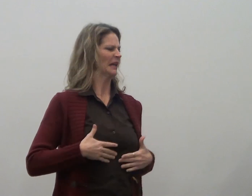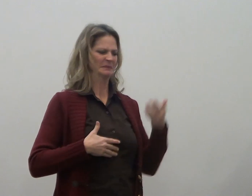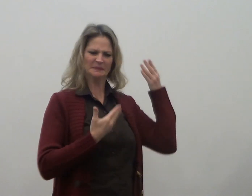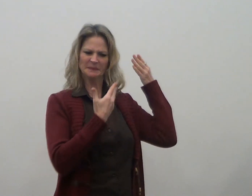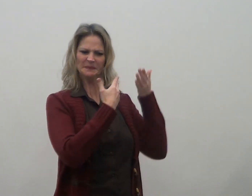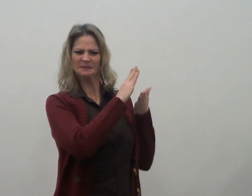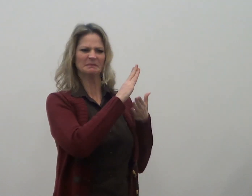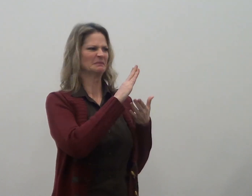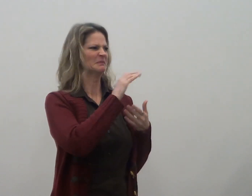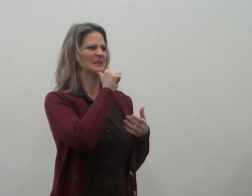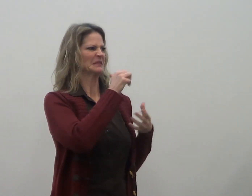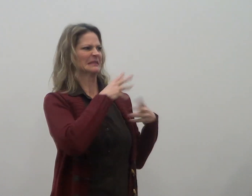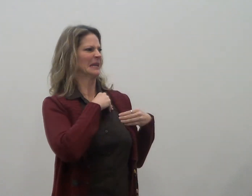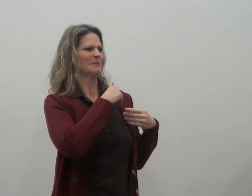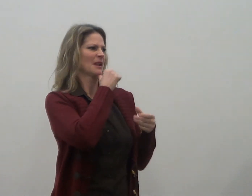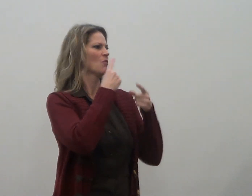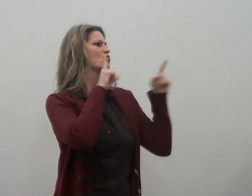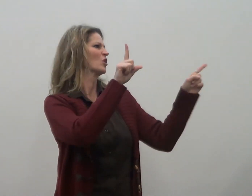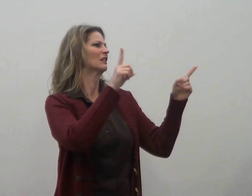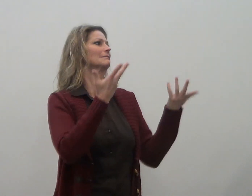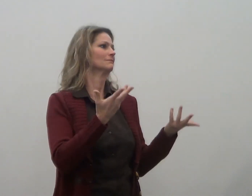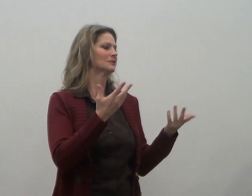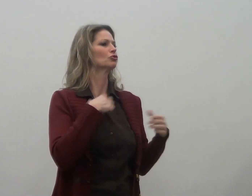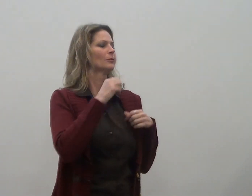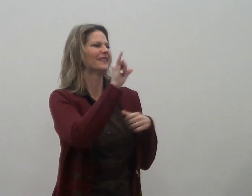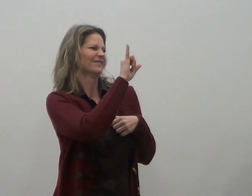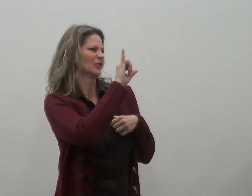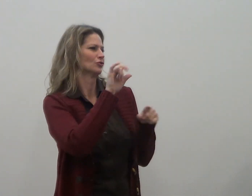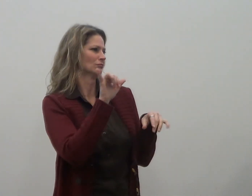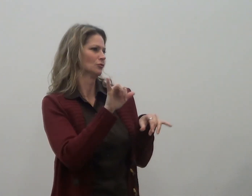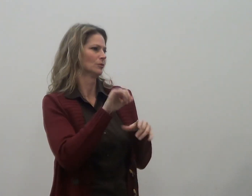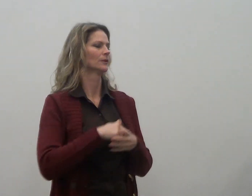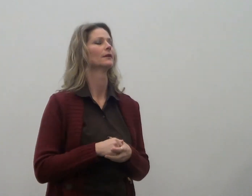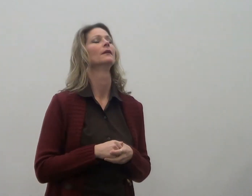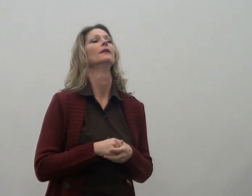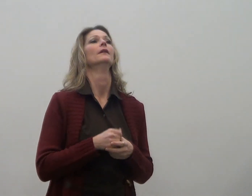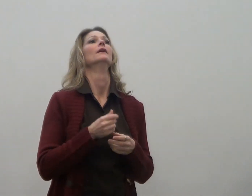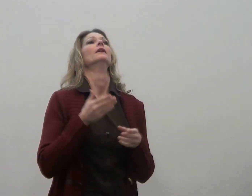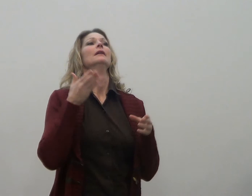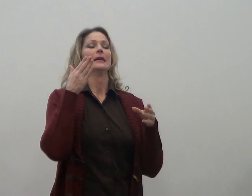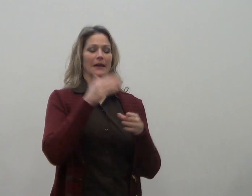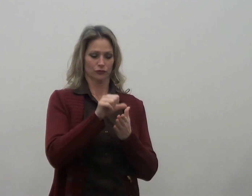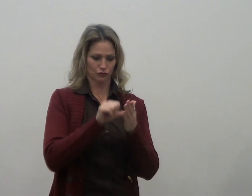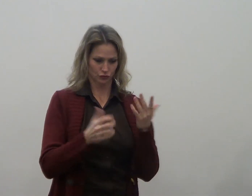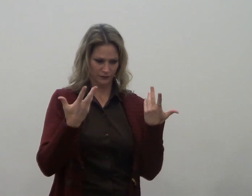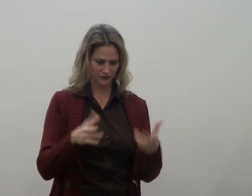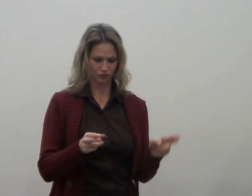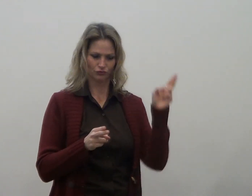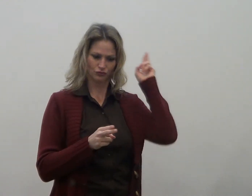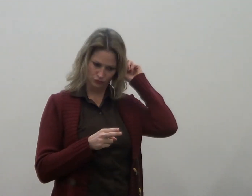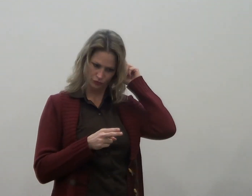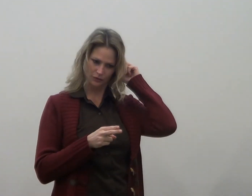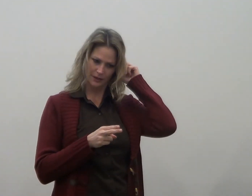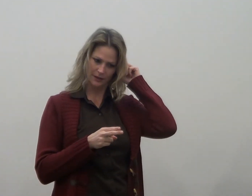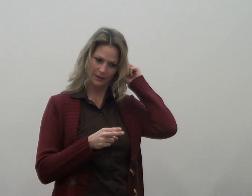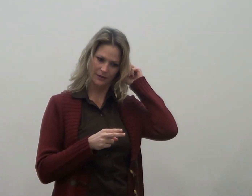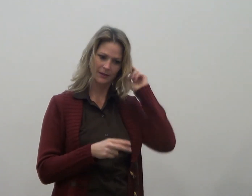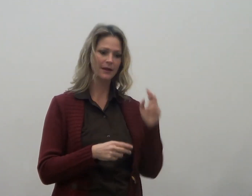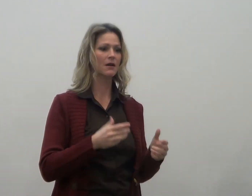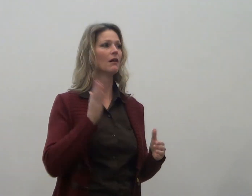well. And then after you do have the cochlear implant surgery, You cannot have an MRI because